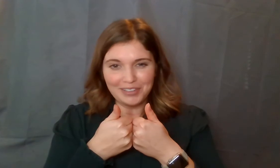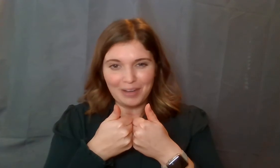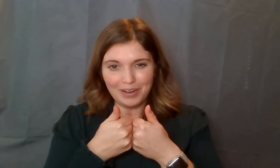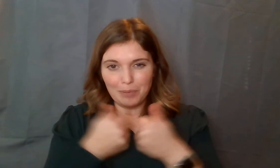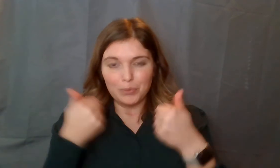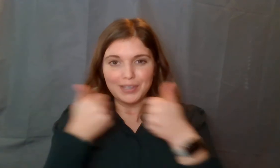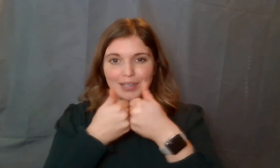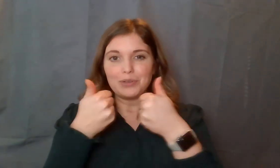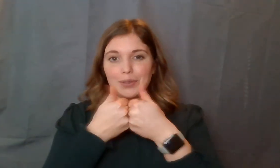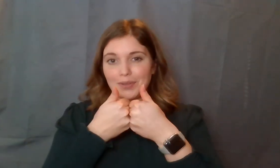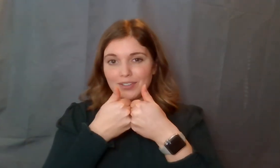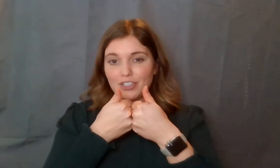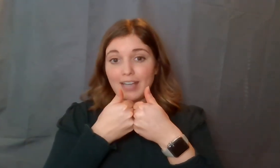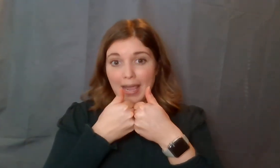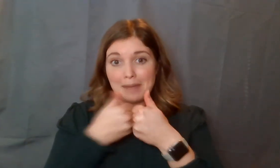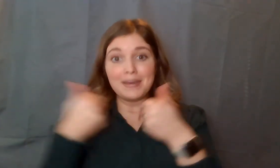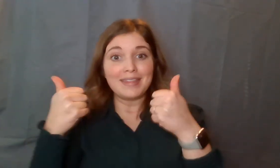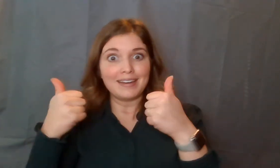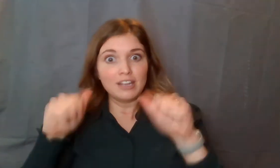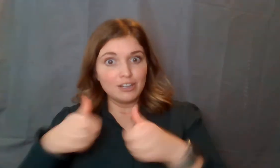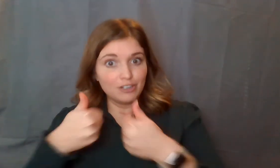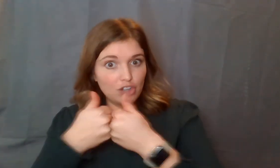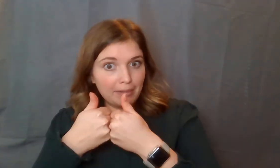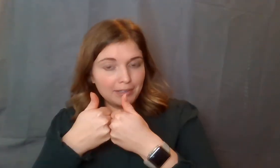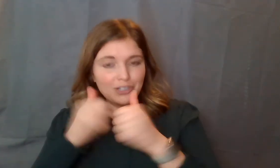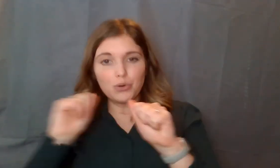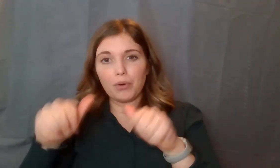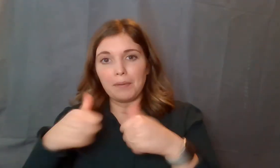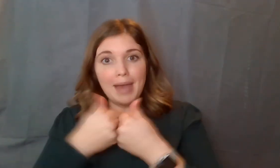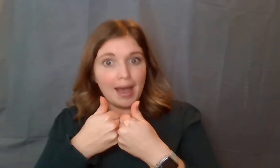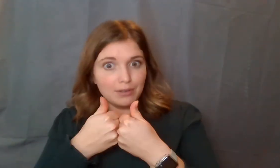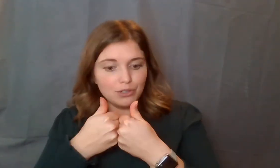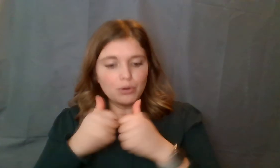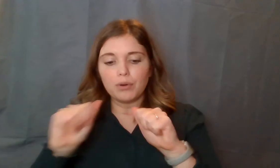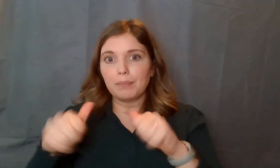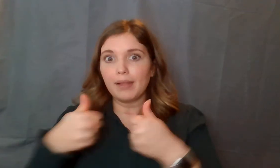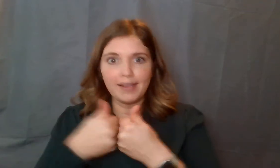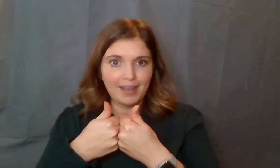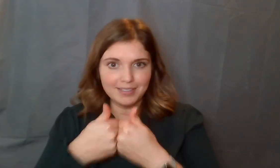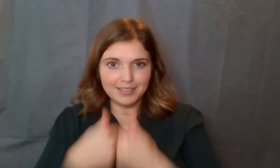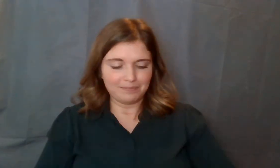that one a couple weeks ago. So game and then challenge or match or play against.